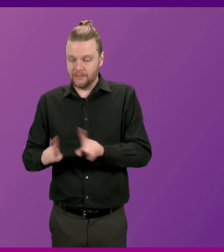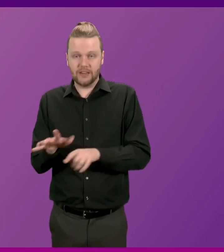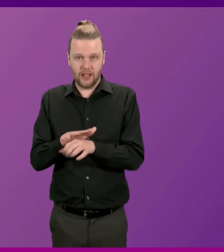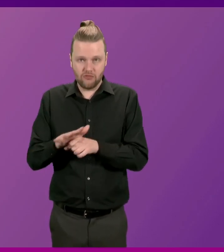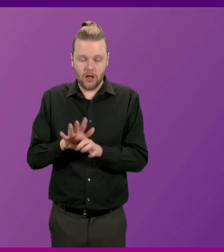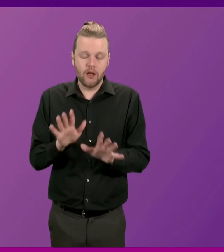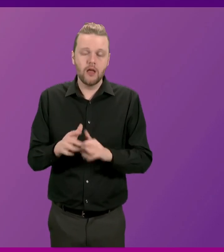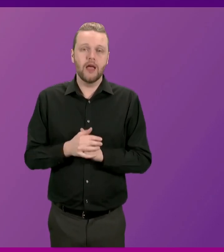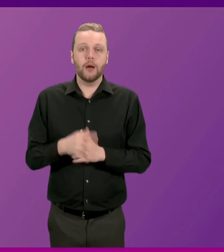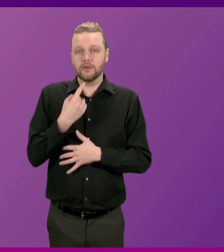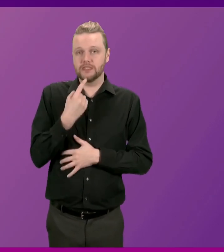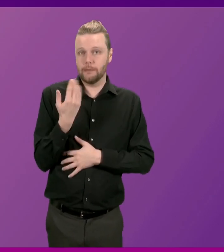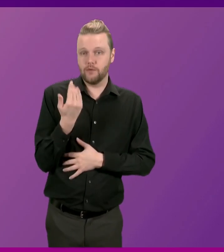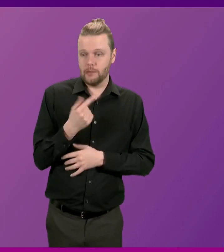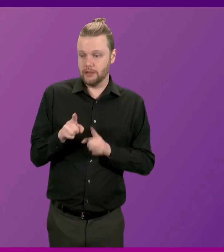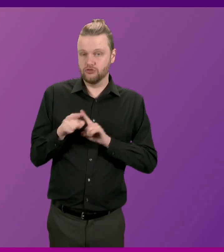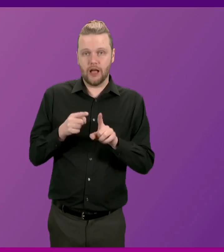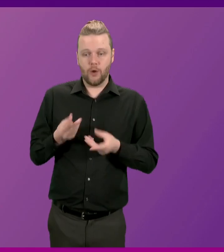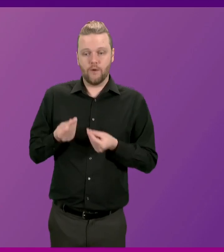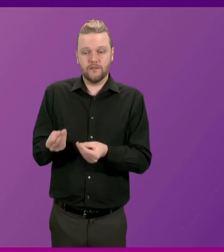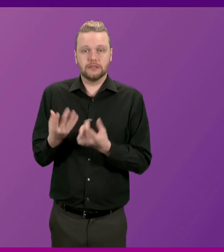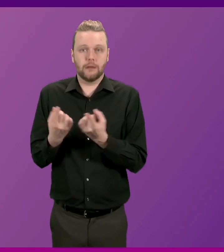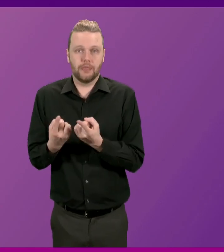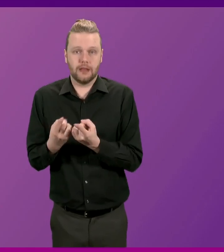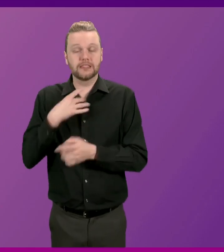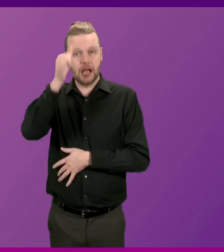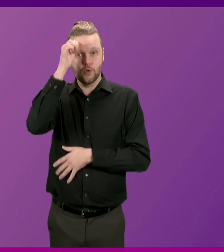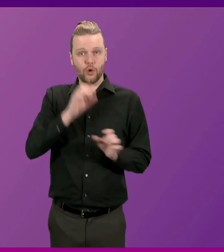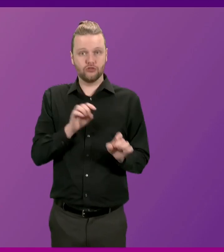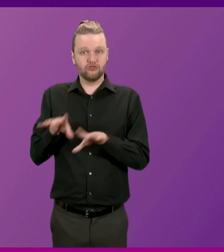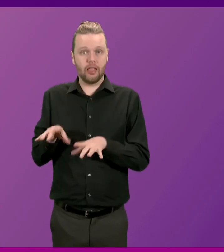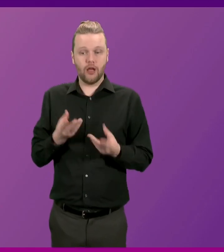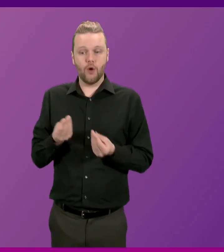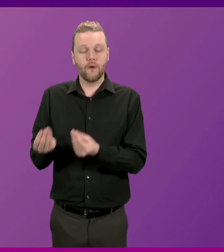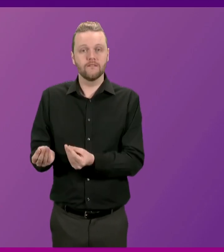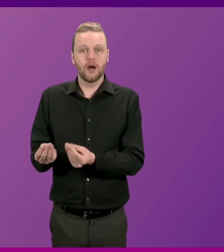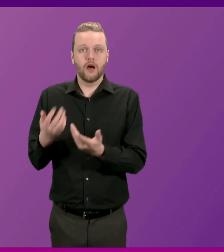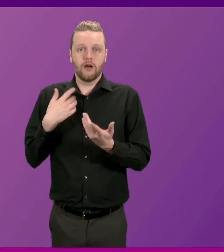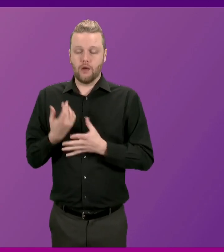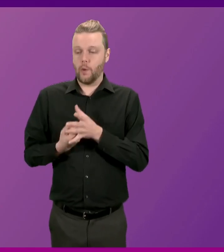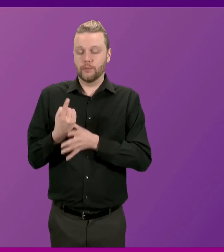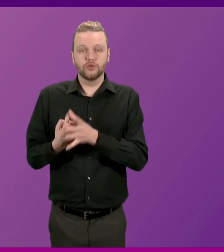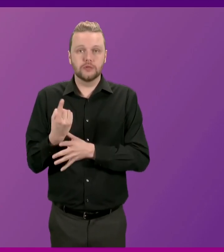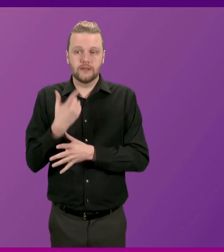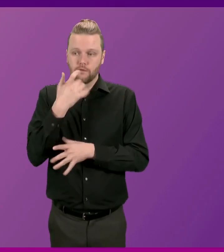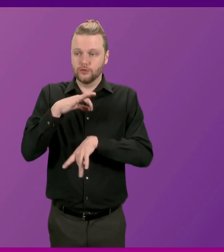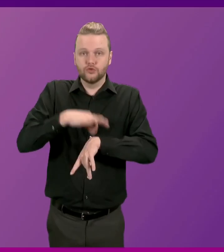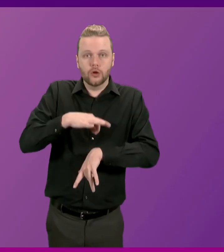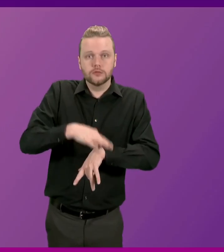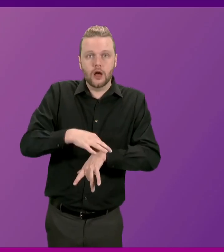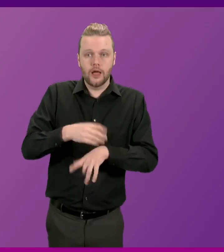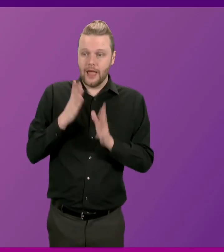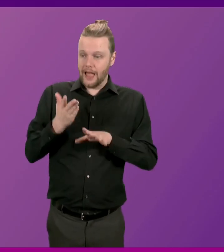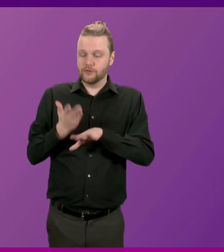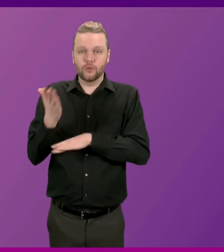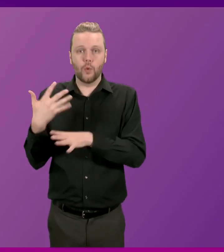in the past that there could be some incentives offered. I know in Australia they do this, where they offer the opportunity for doctors. They have to go